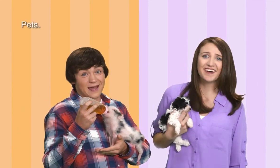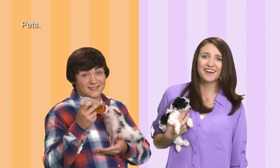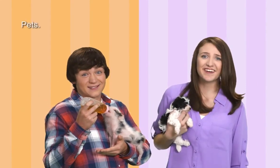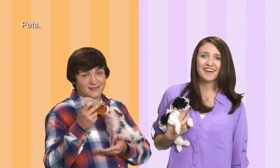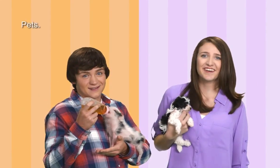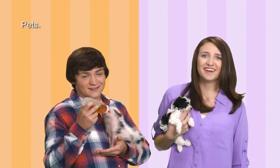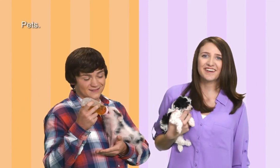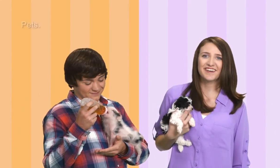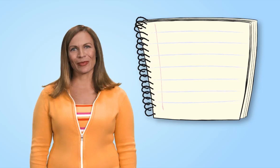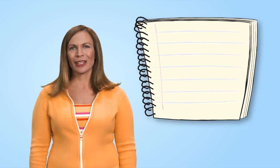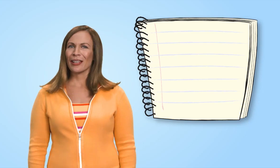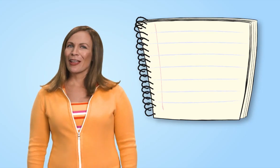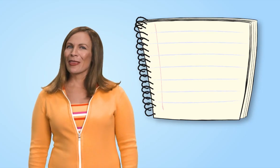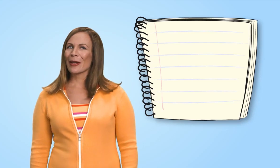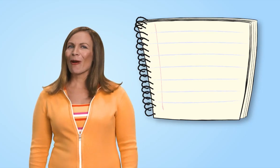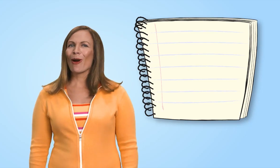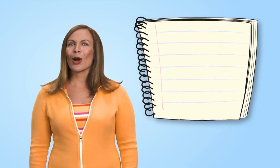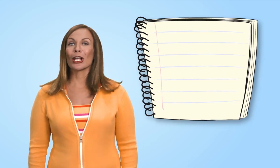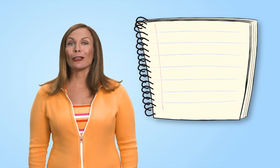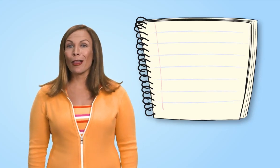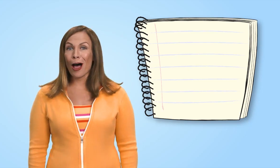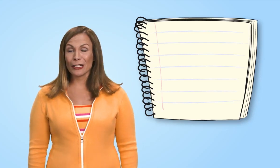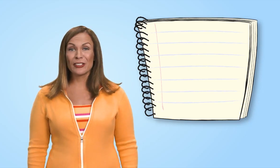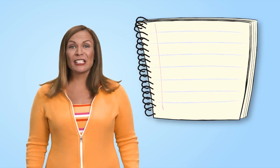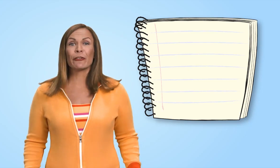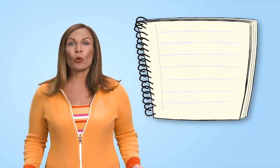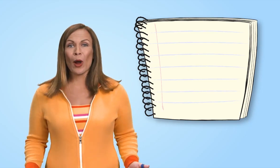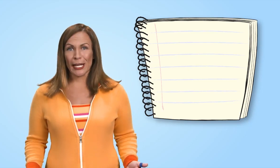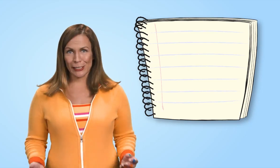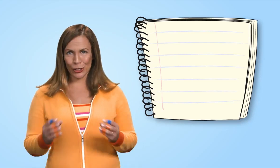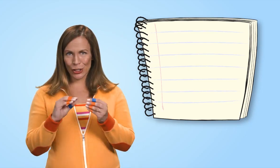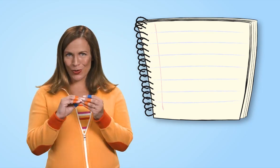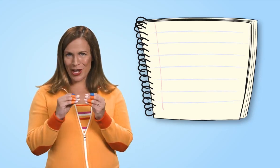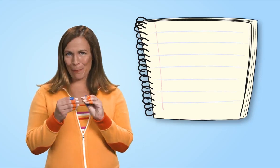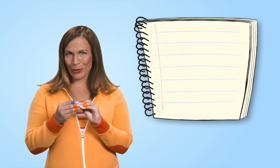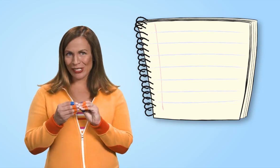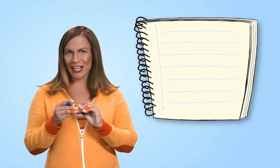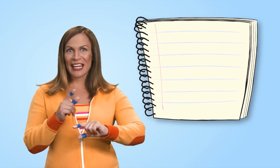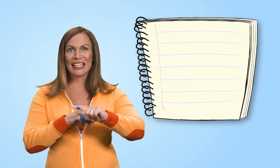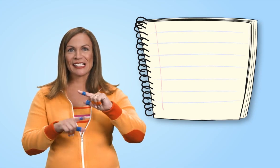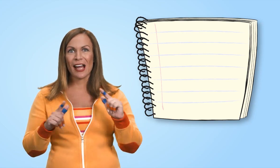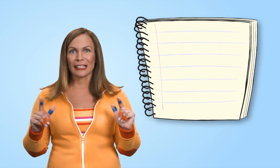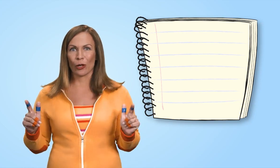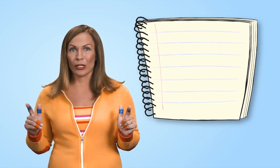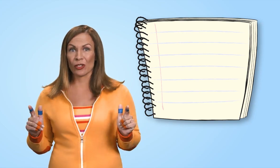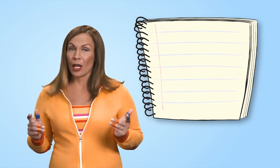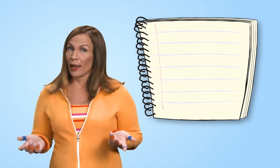Pets. There are a lot of different ways to show numbers in sign language.